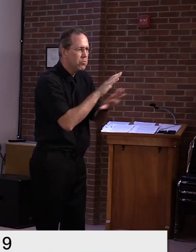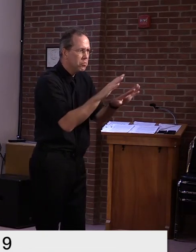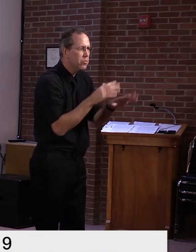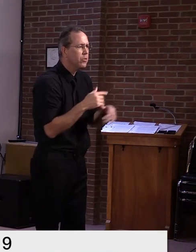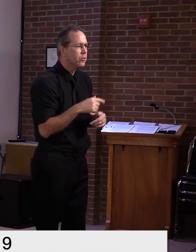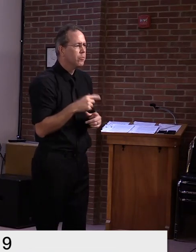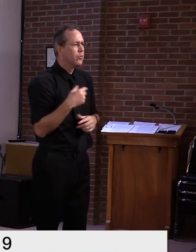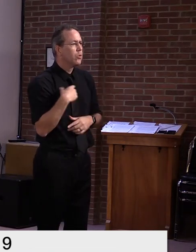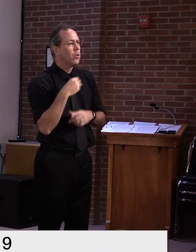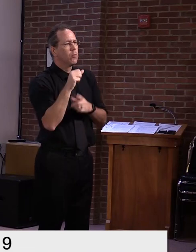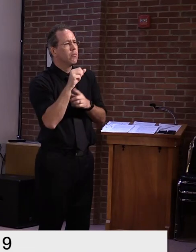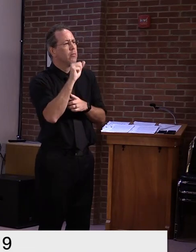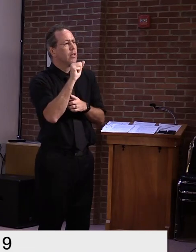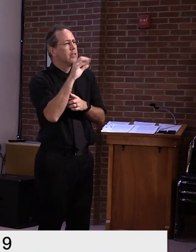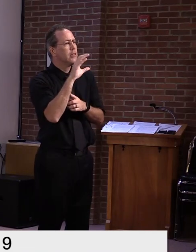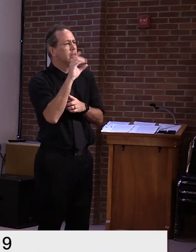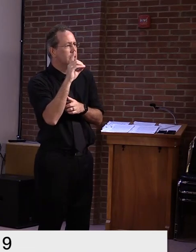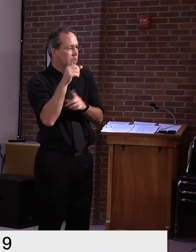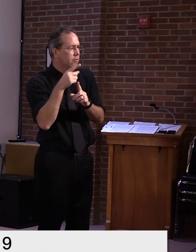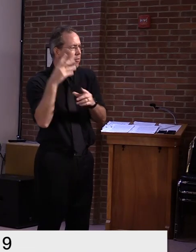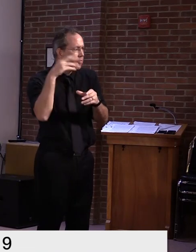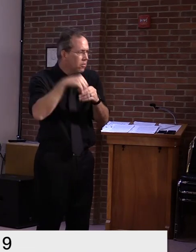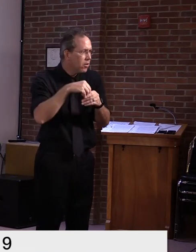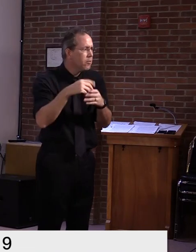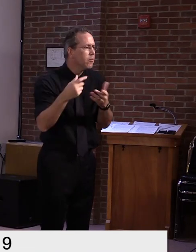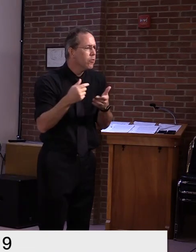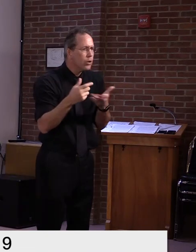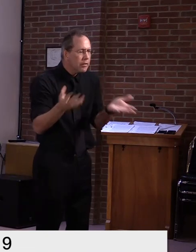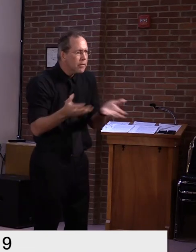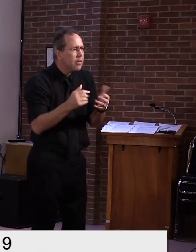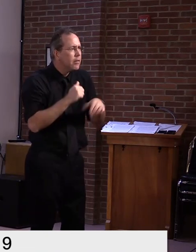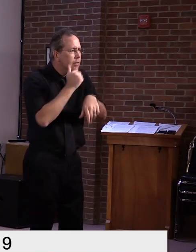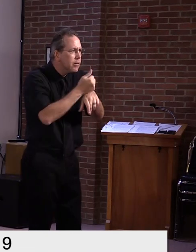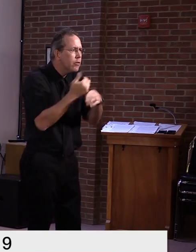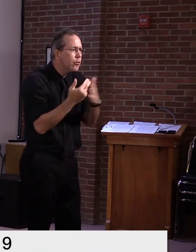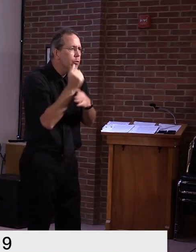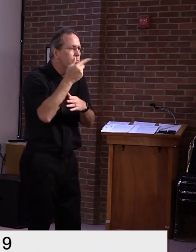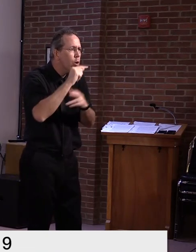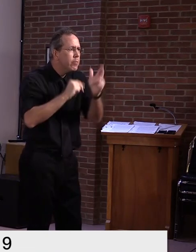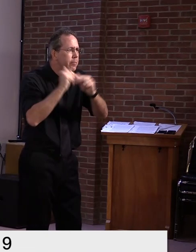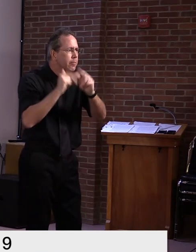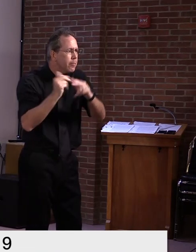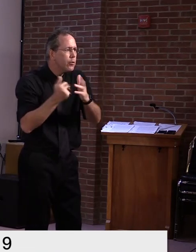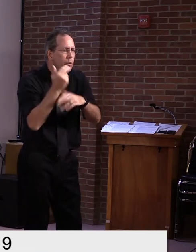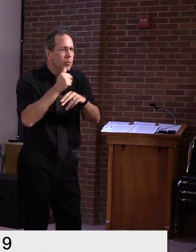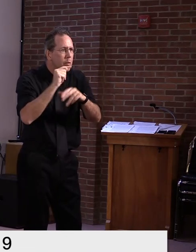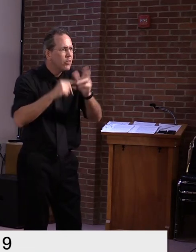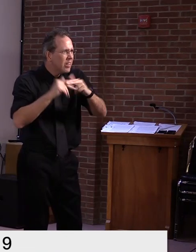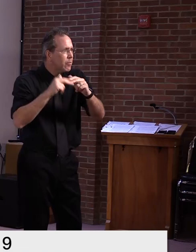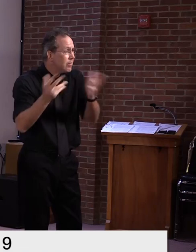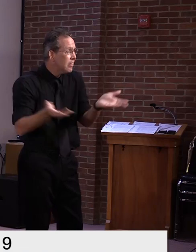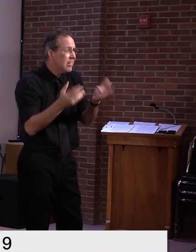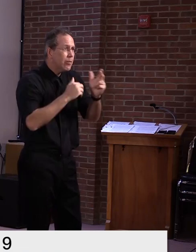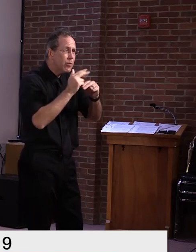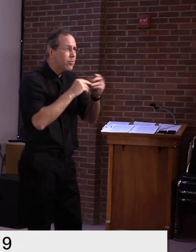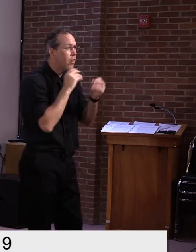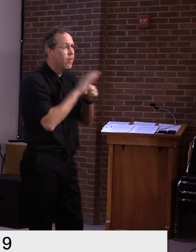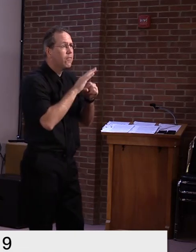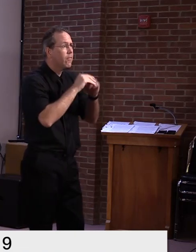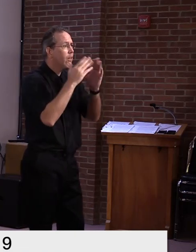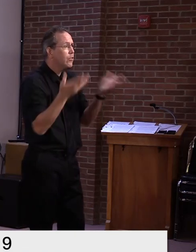building permanent housing. And we're in the midst of doing that right now. I suspect that you will see the numbers start